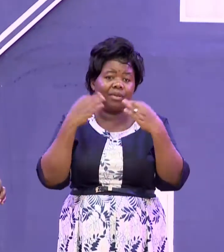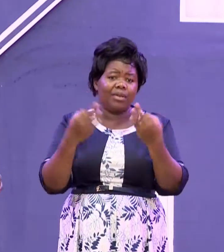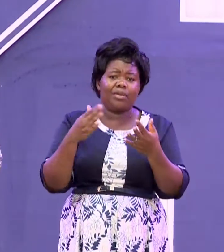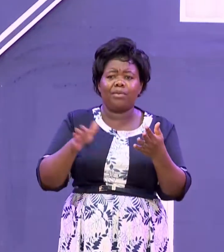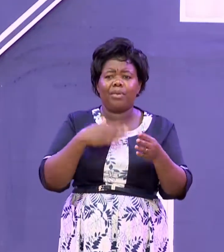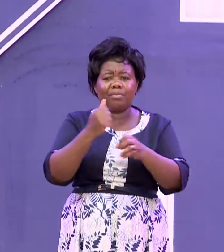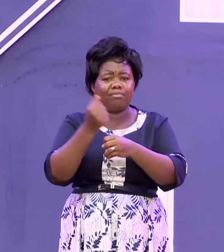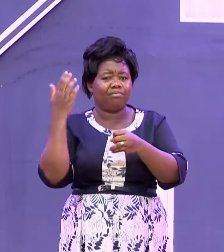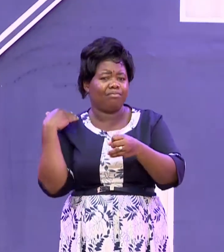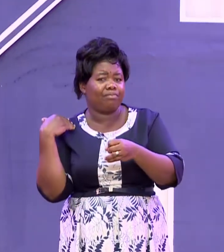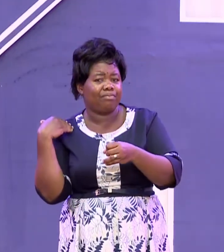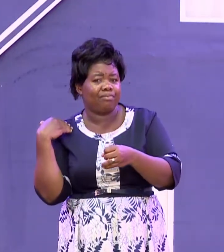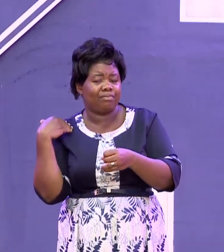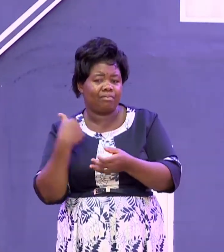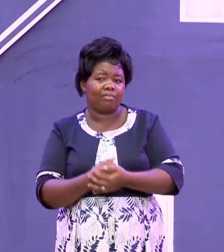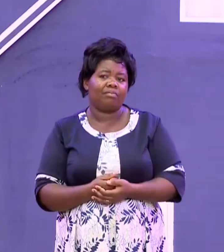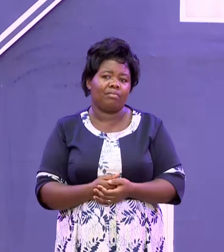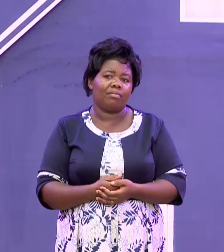You are my brothers.